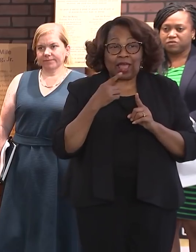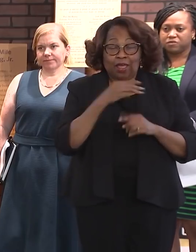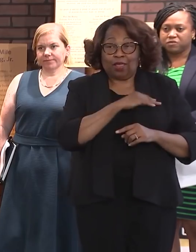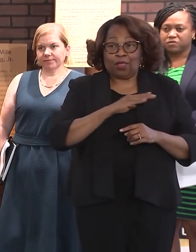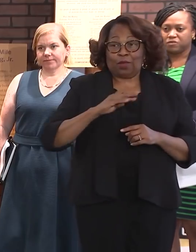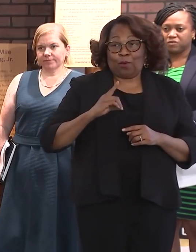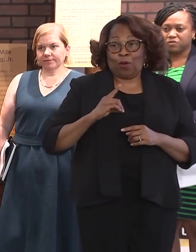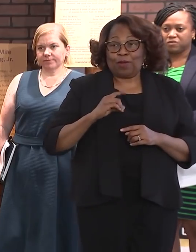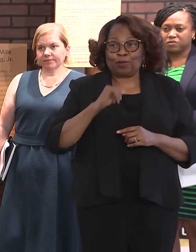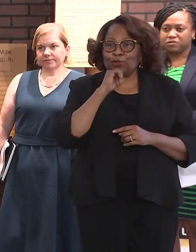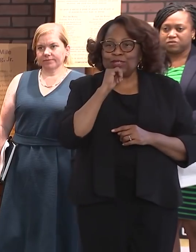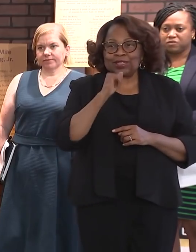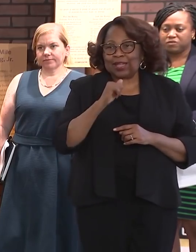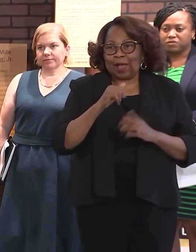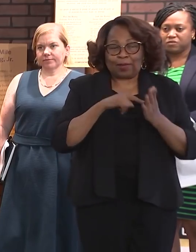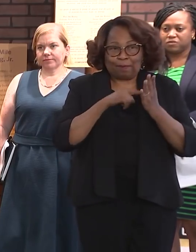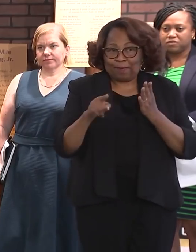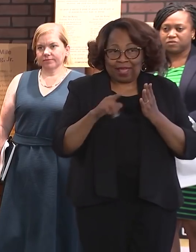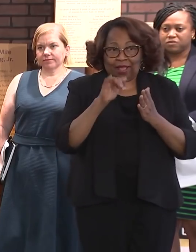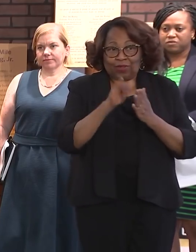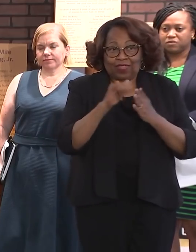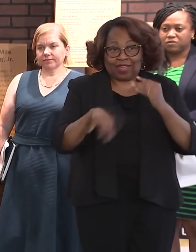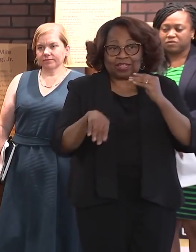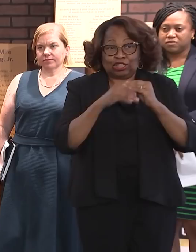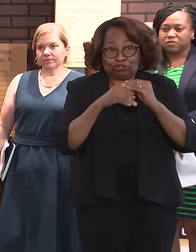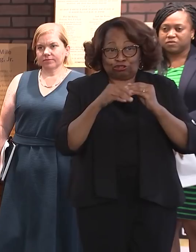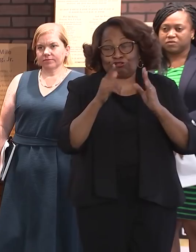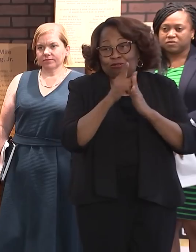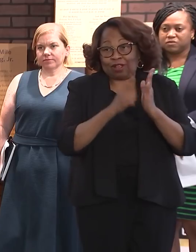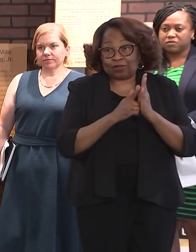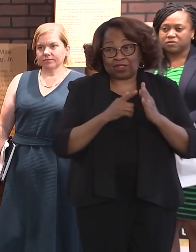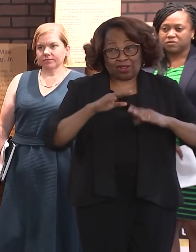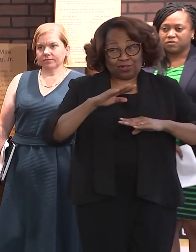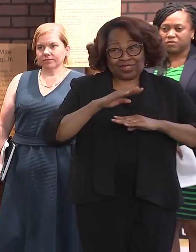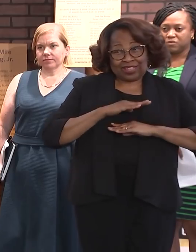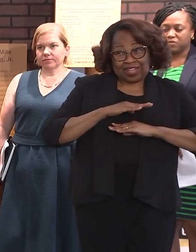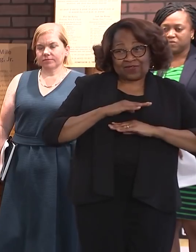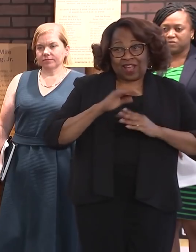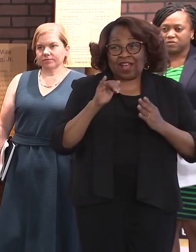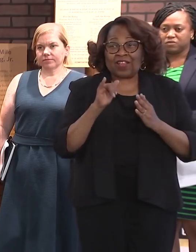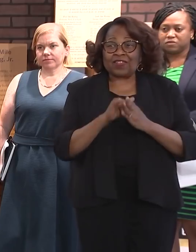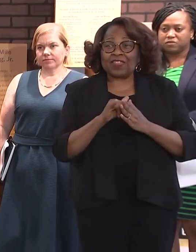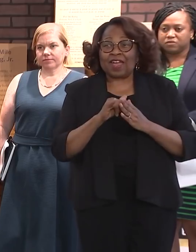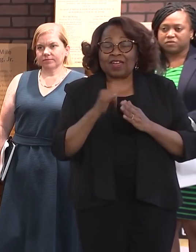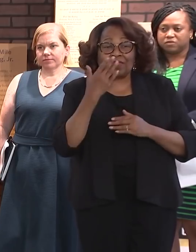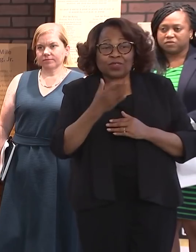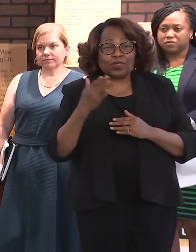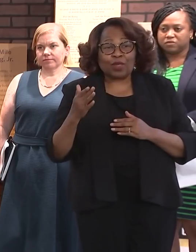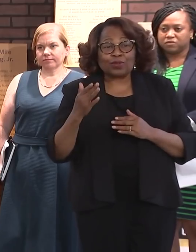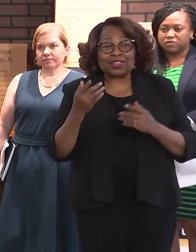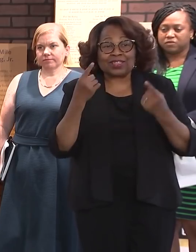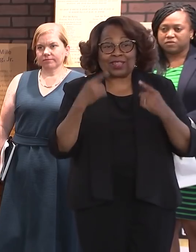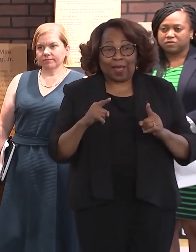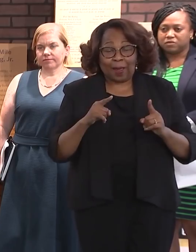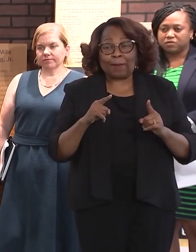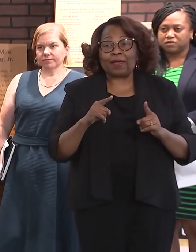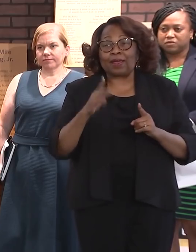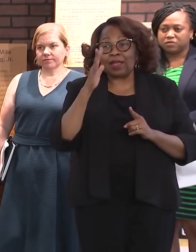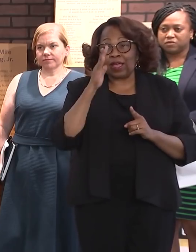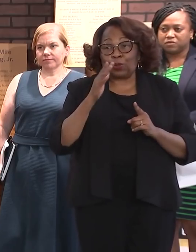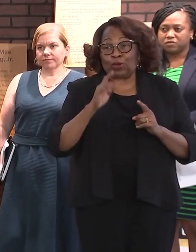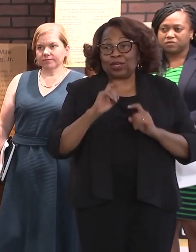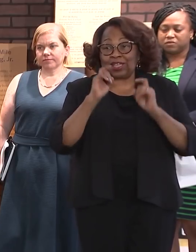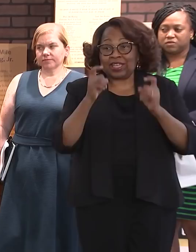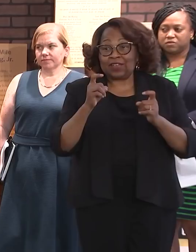going to be paid in this trailer legislation she's talking about. I mean, are you satisfied that if these things happen, that it's going to give